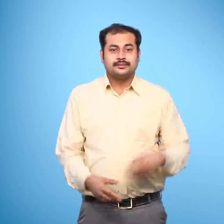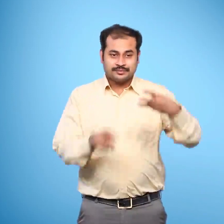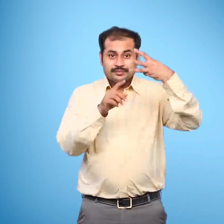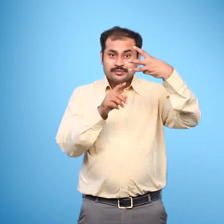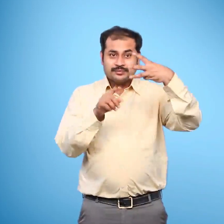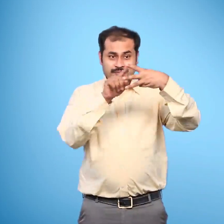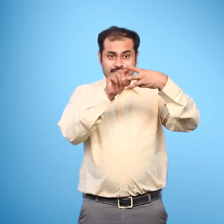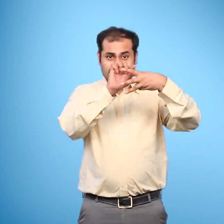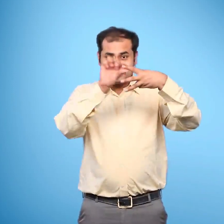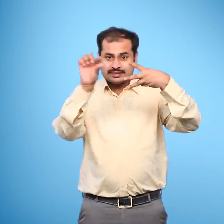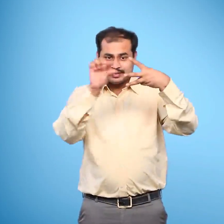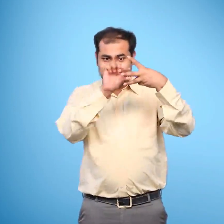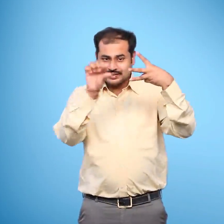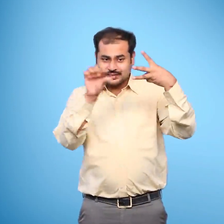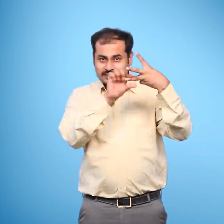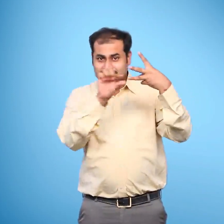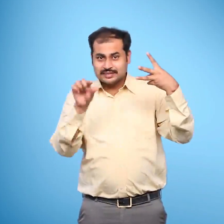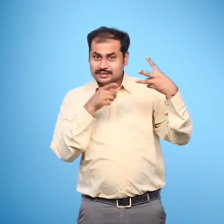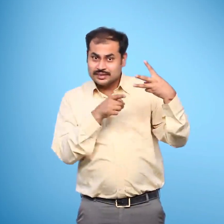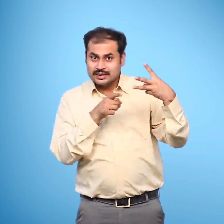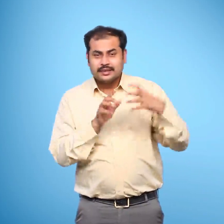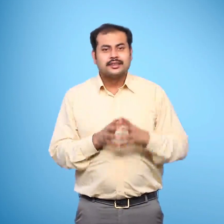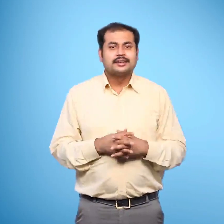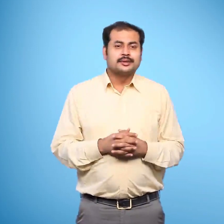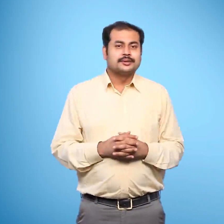Upper line, middle line and bottom line.